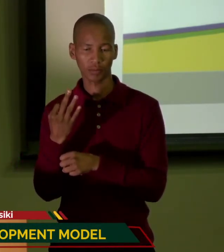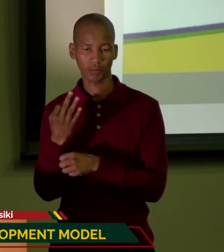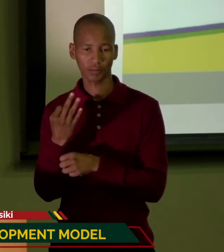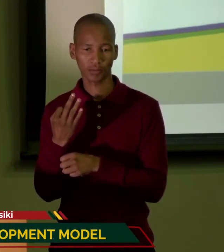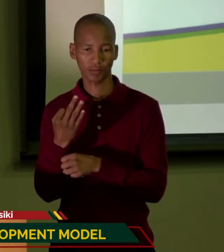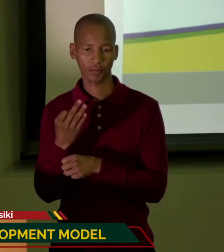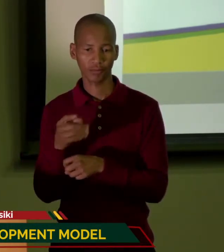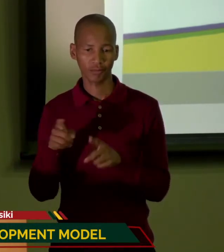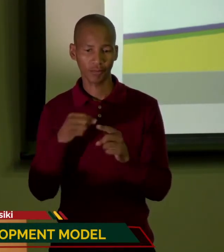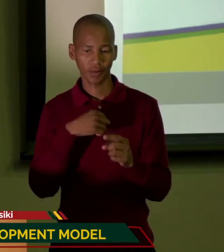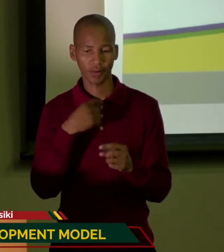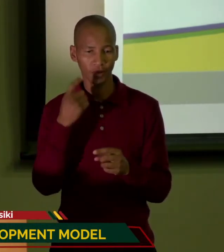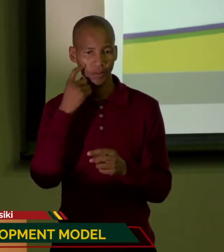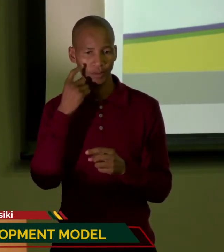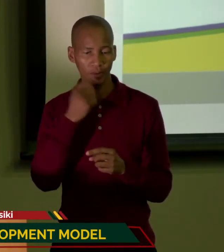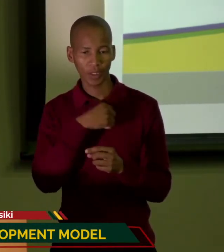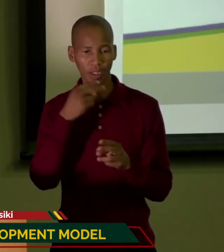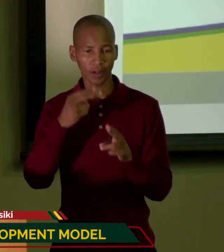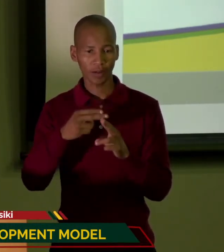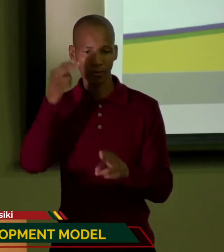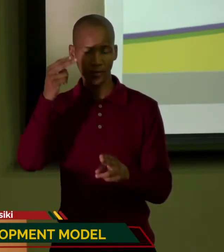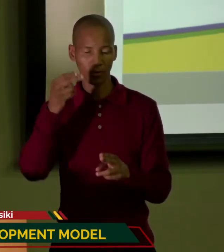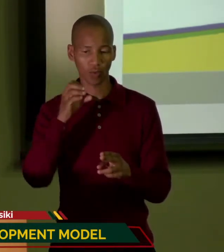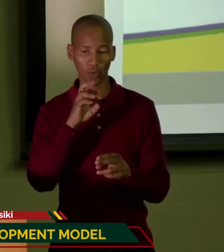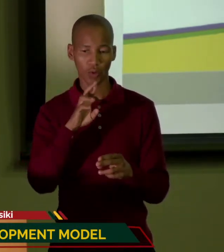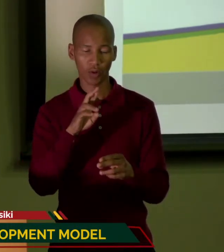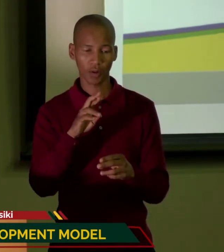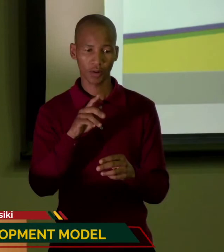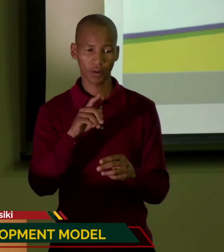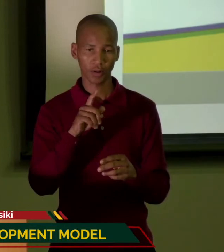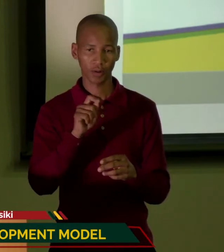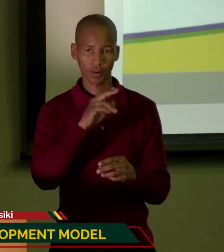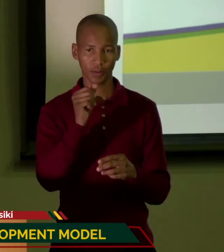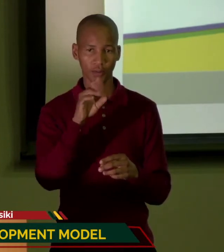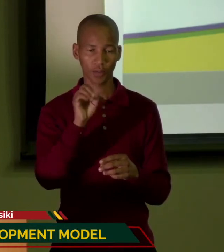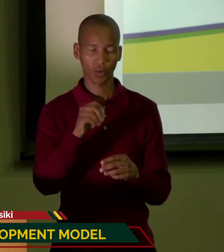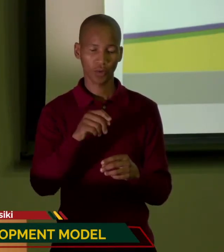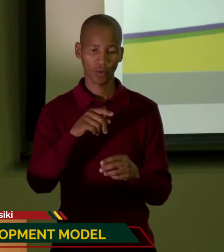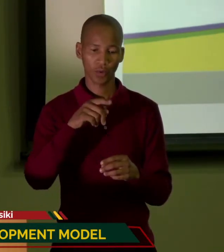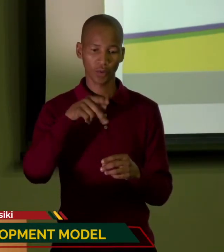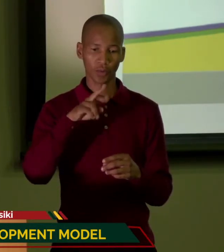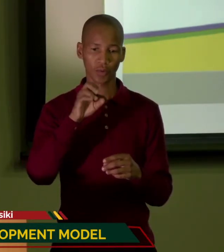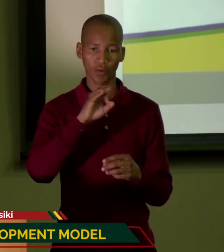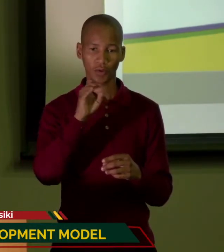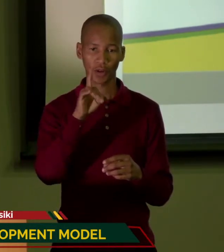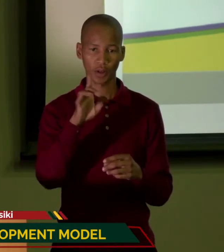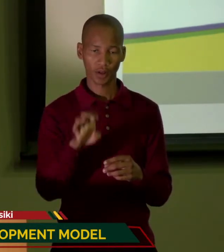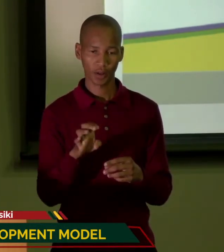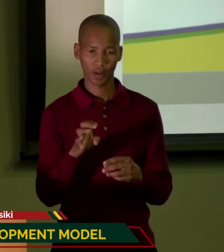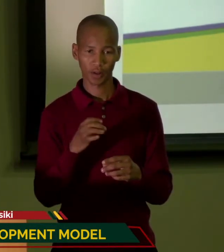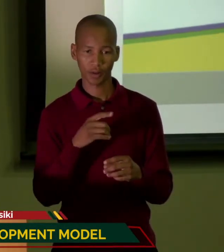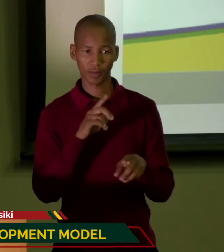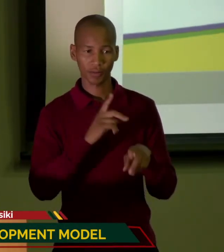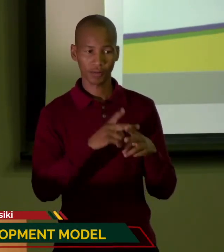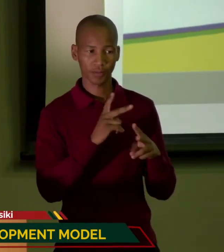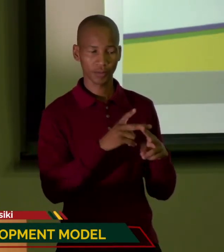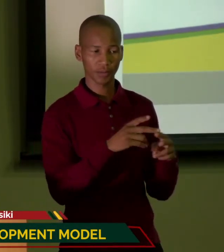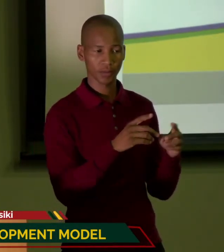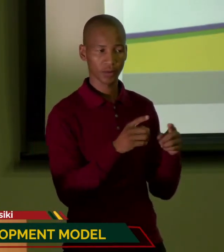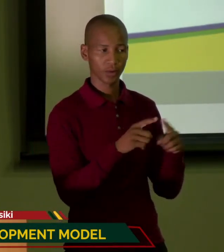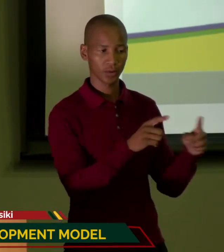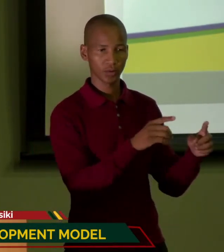the finalization of the OR Tambo profile and uploading to the COCTA